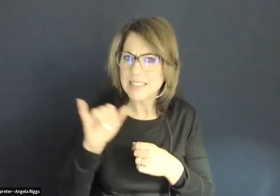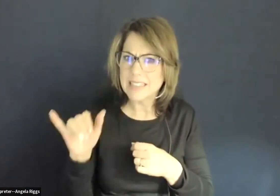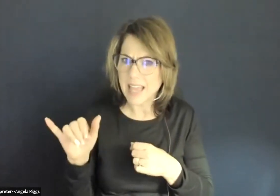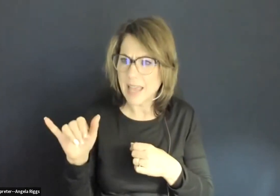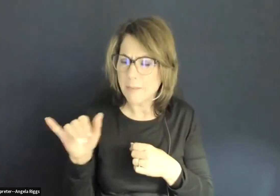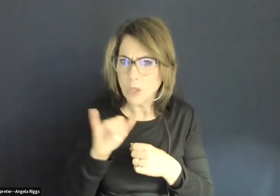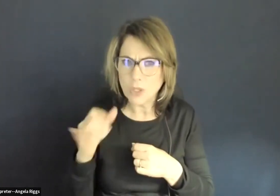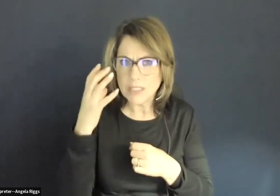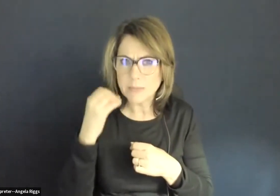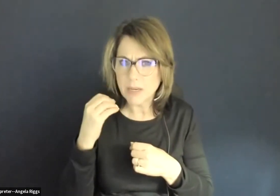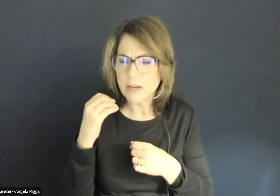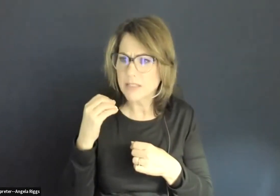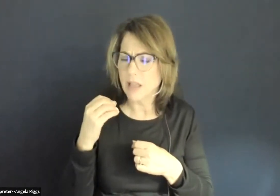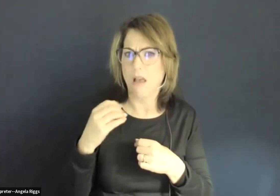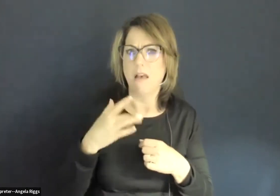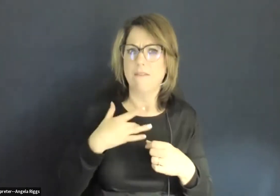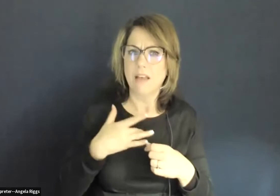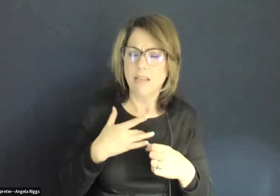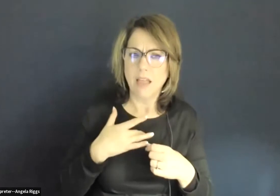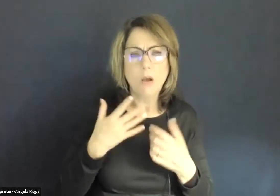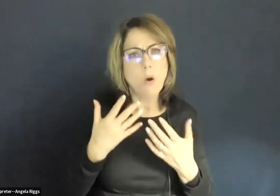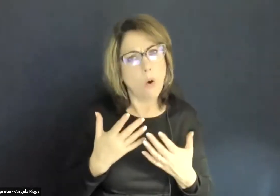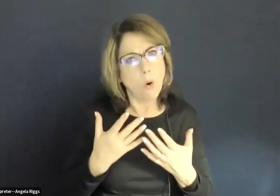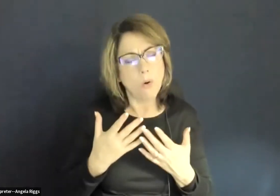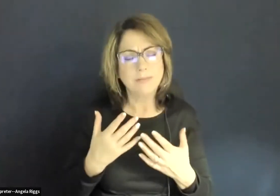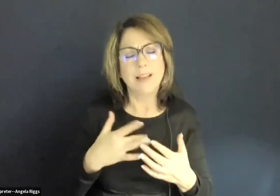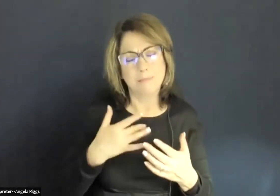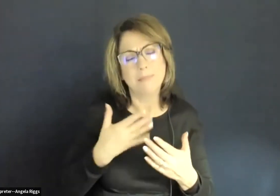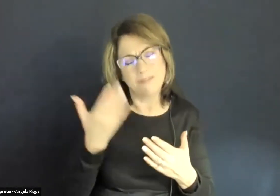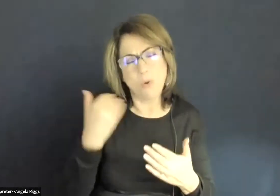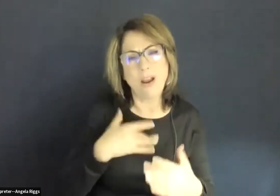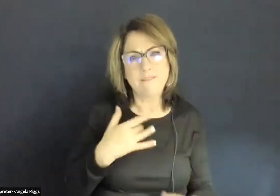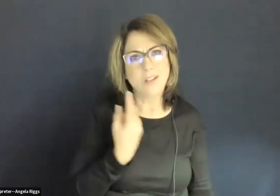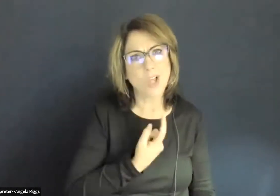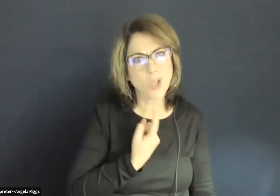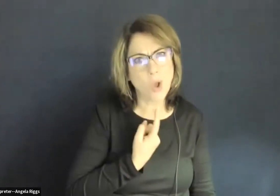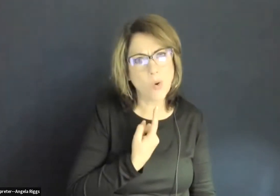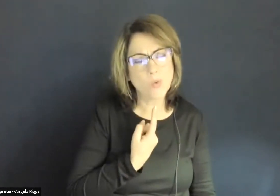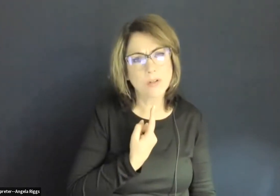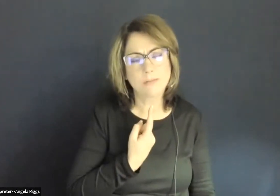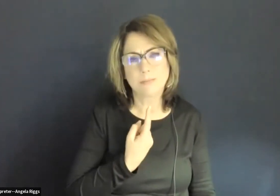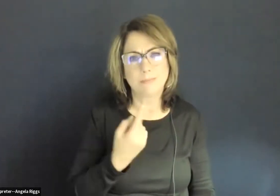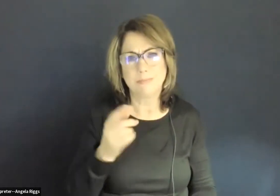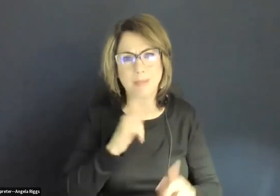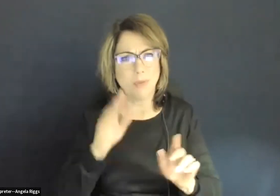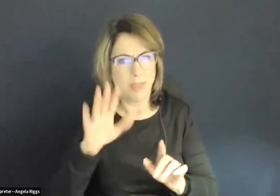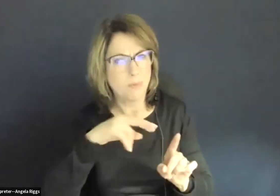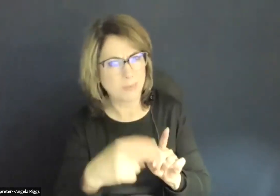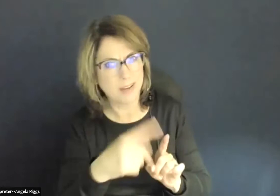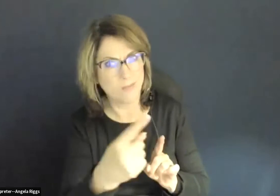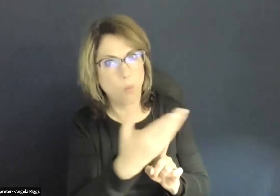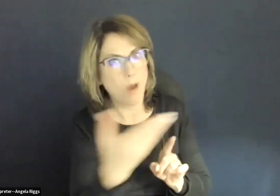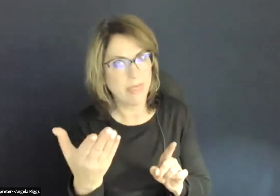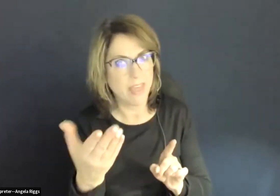similar experiences, it felt kind of like a little bit like I was alone, because so many people thought one thing of it, and then I didn't